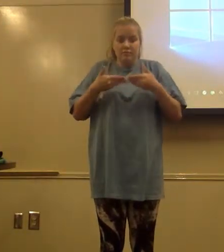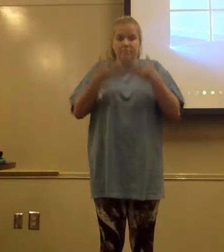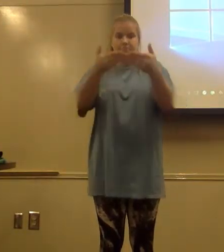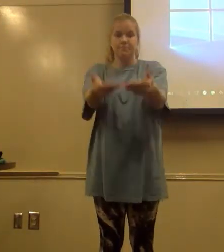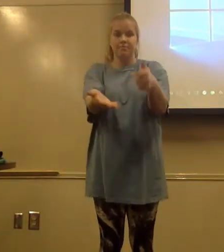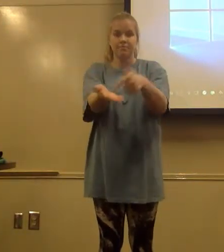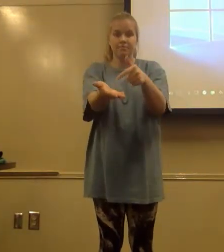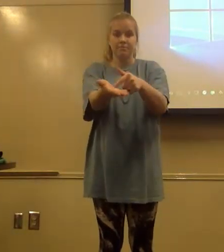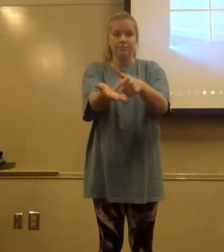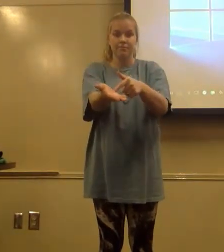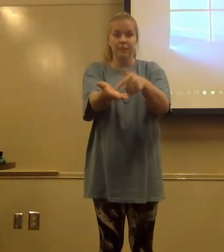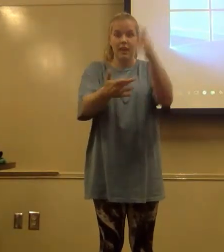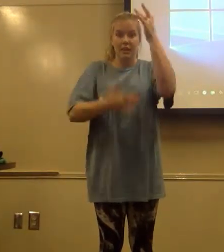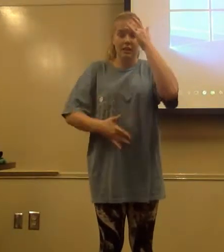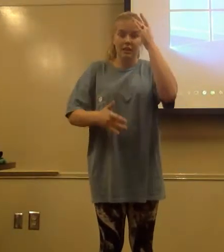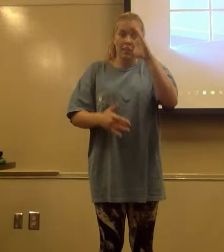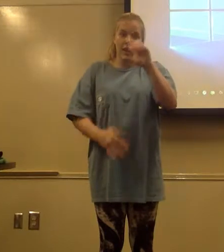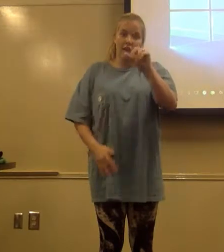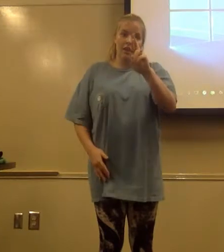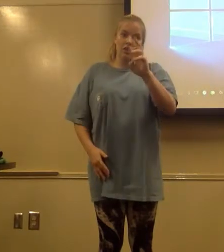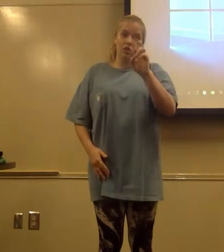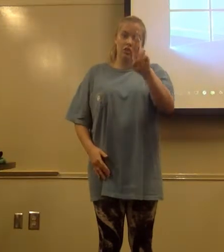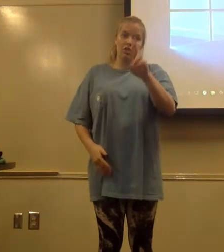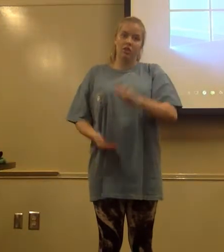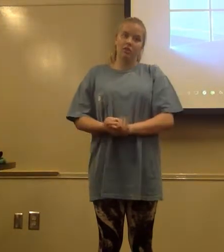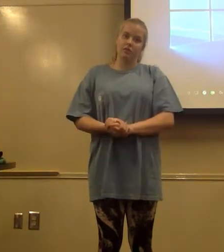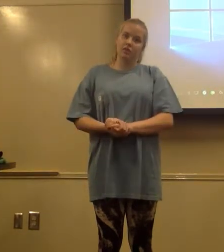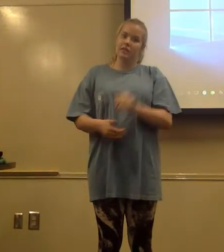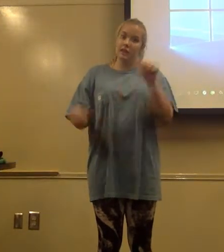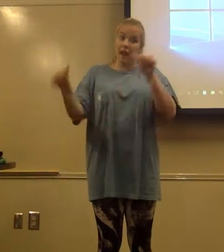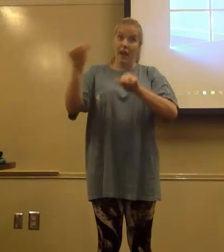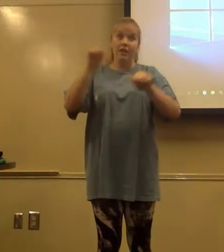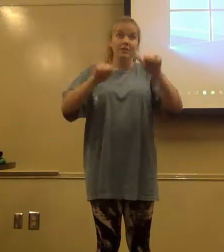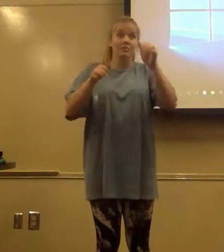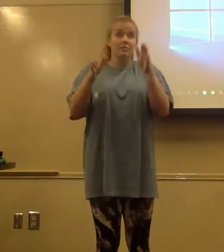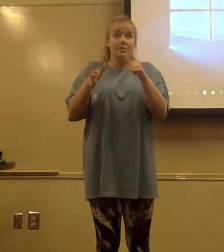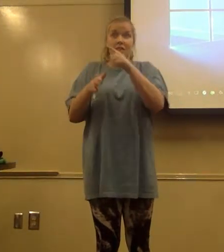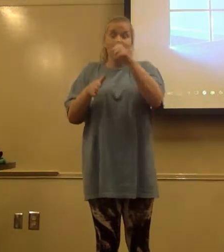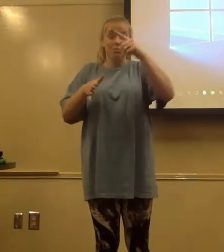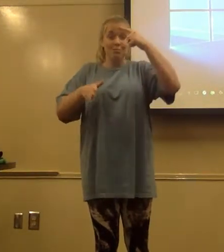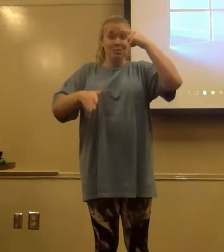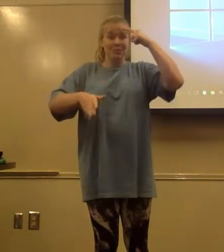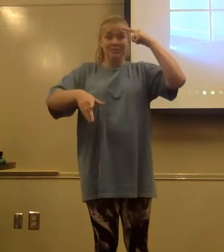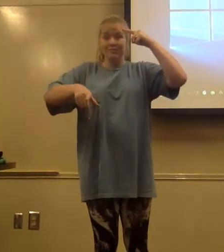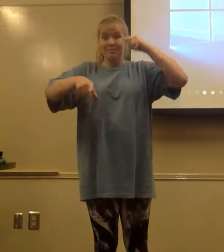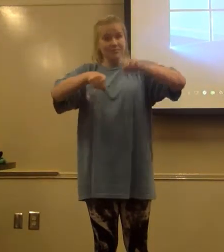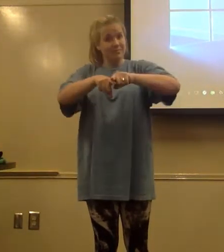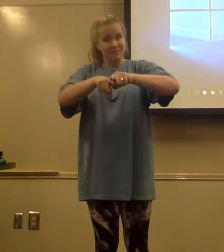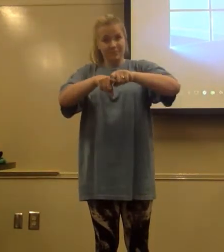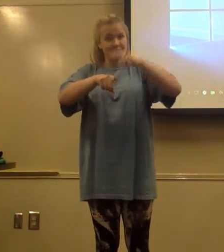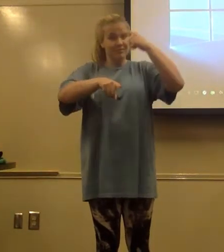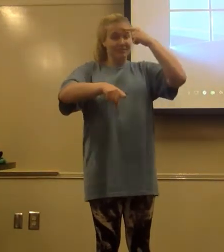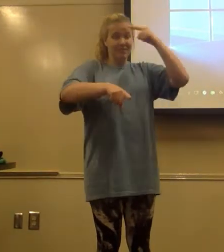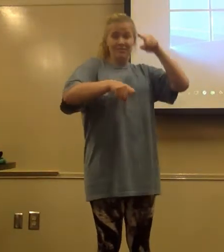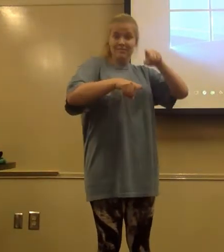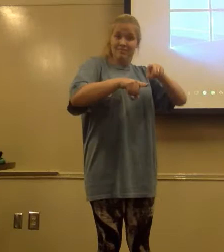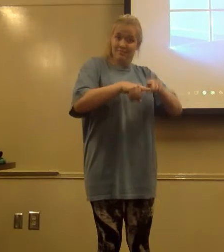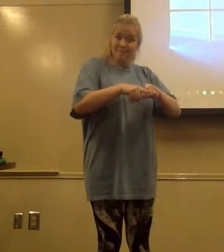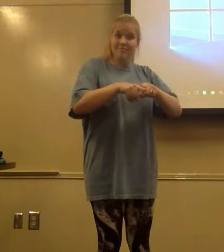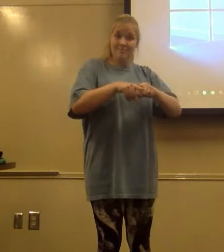We have scientific certainty, consensus among the scientists, the expert committee that came together to determine this. Let's get that out